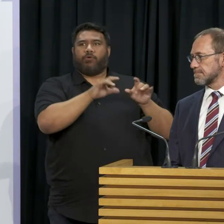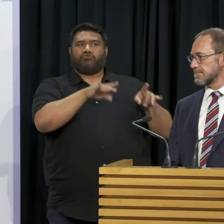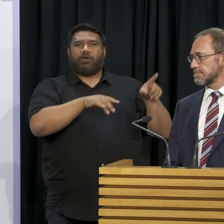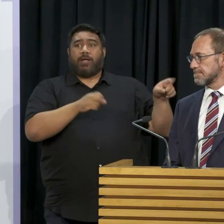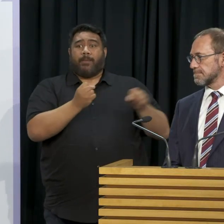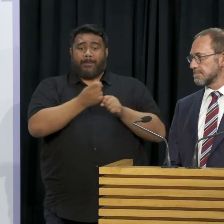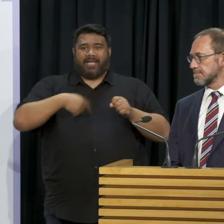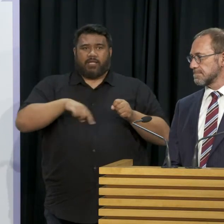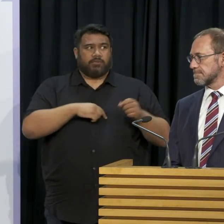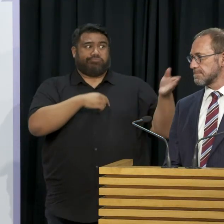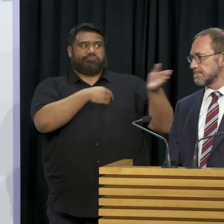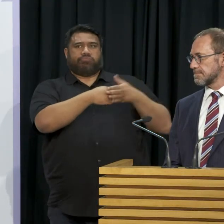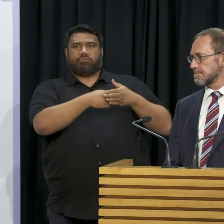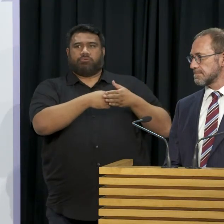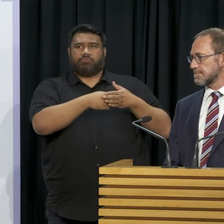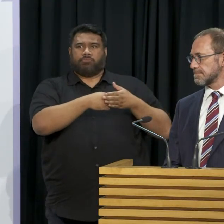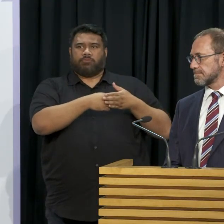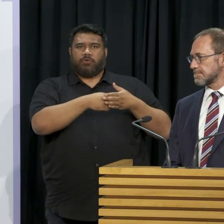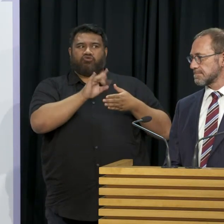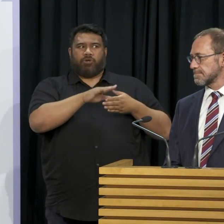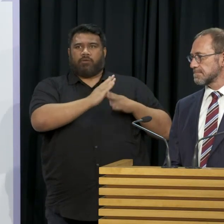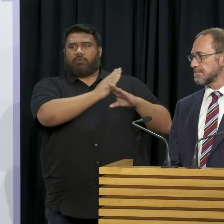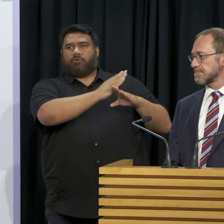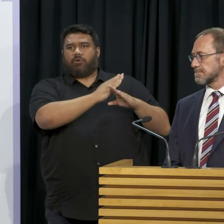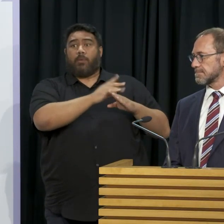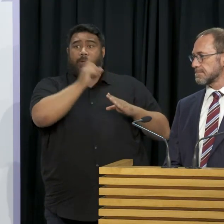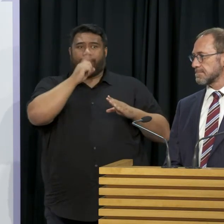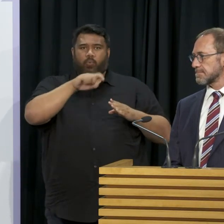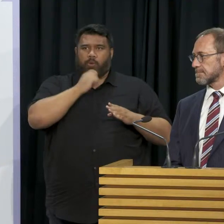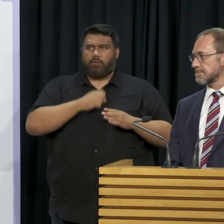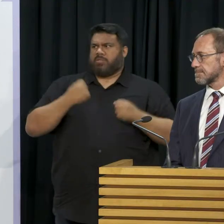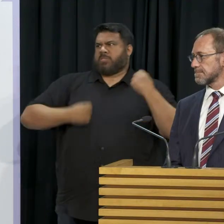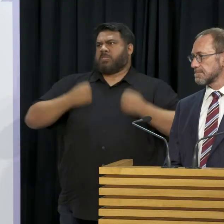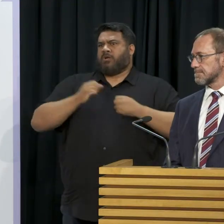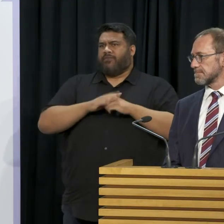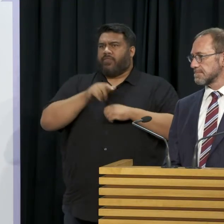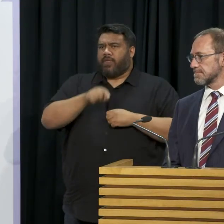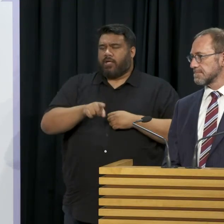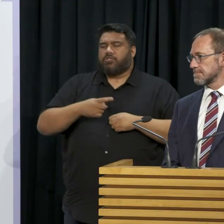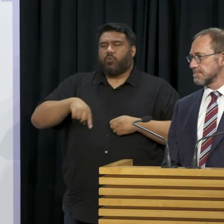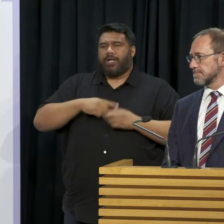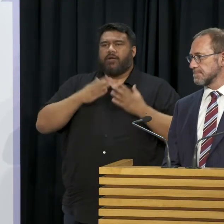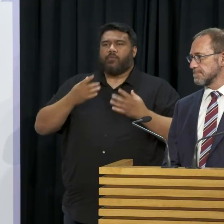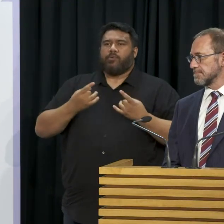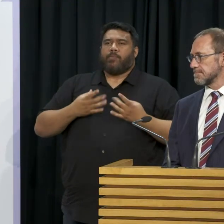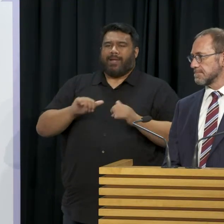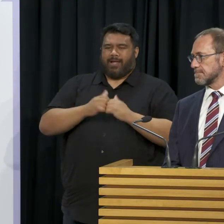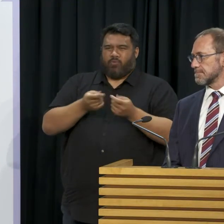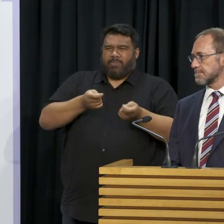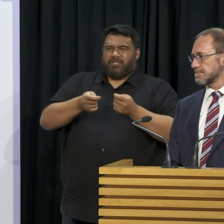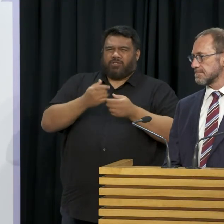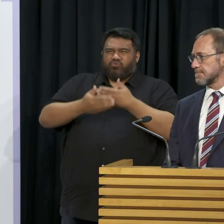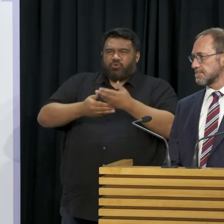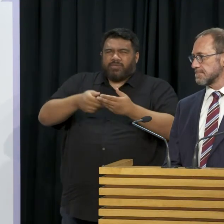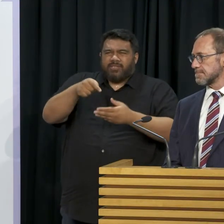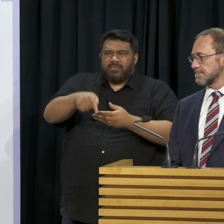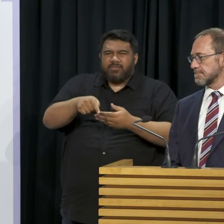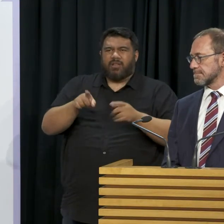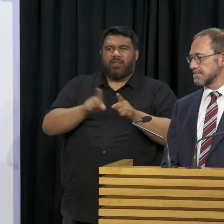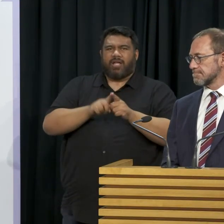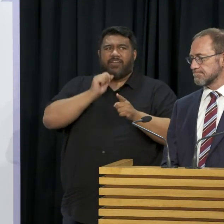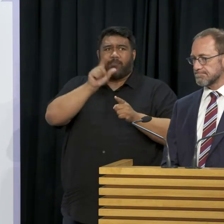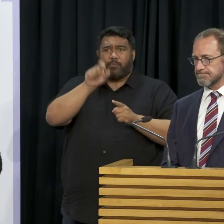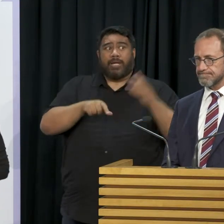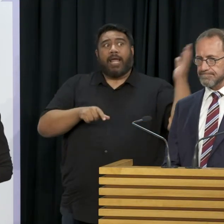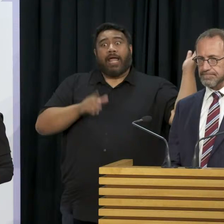pause and shut down flights, you would certainly hear concerns around people being stranded. So we need to be prepared for how we would manage that, particularly if people needed to get